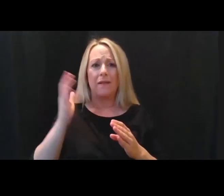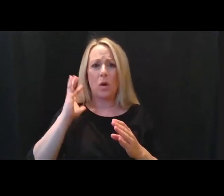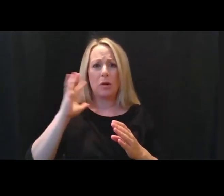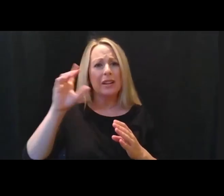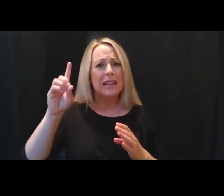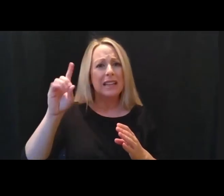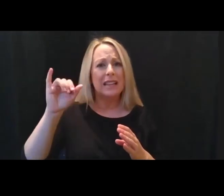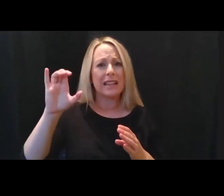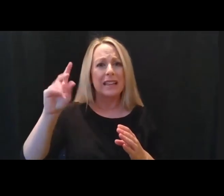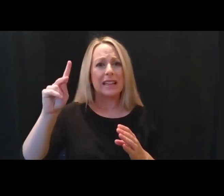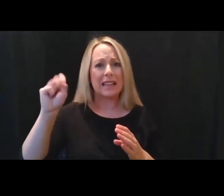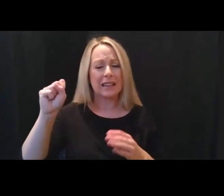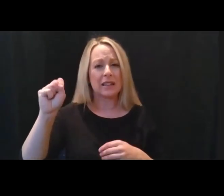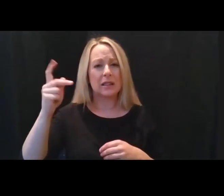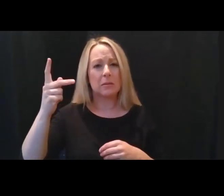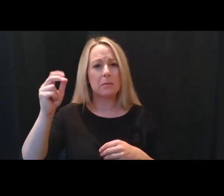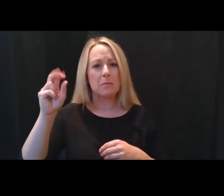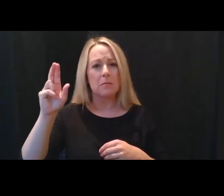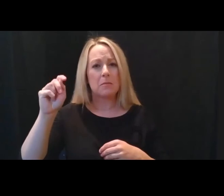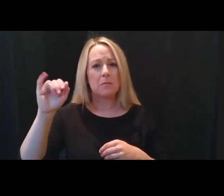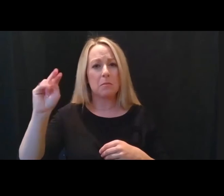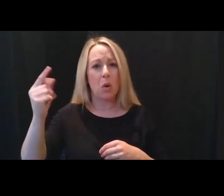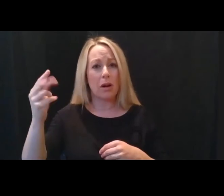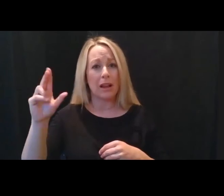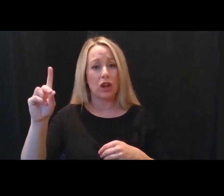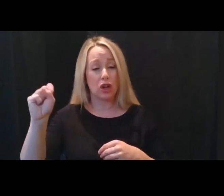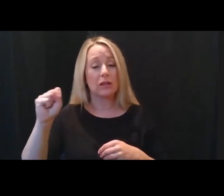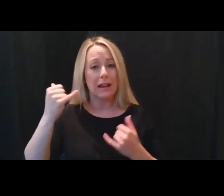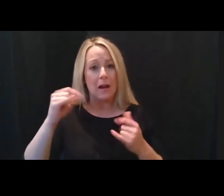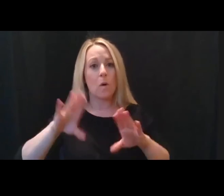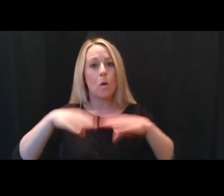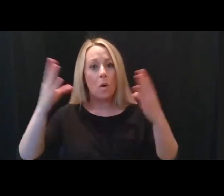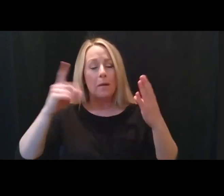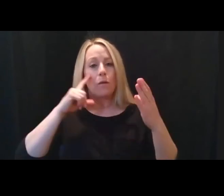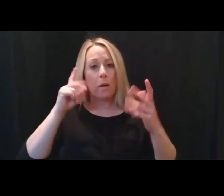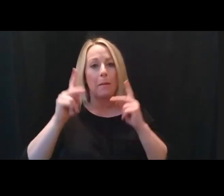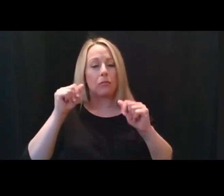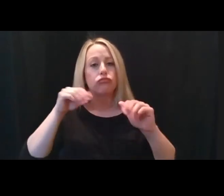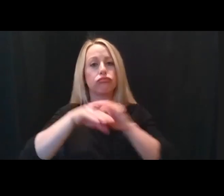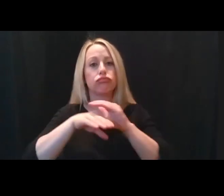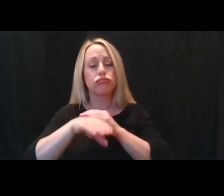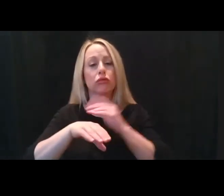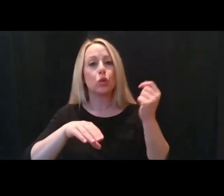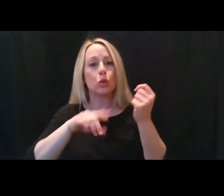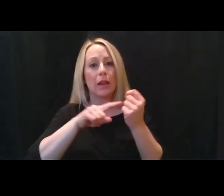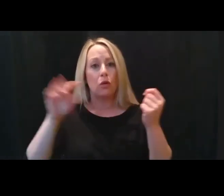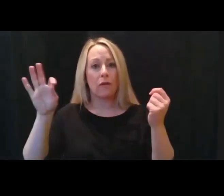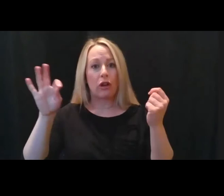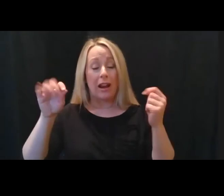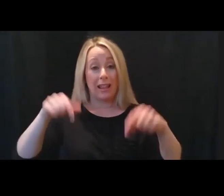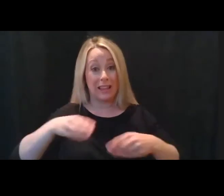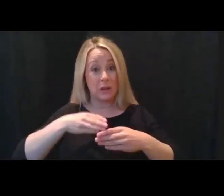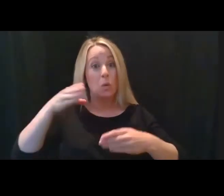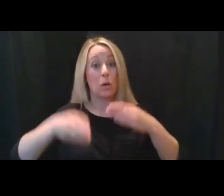retail-sized clinic has sped up our process for thousands. The clinic's giving vaccine Tuesday through Friday, and this weekend we will actually start